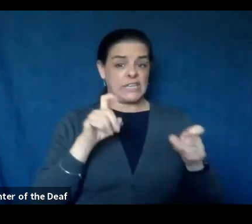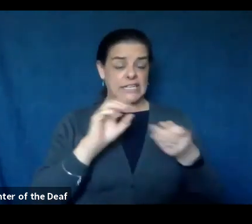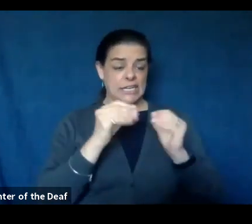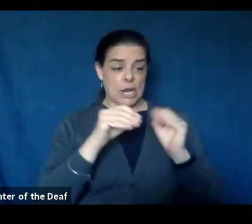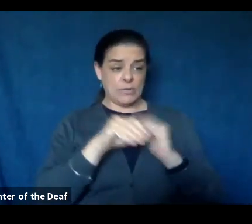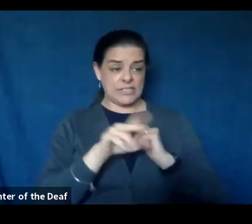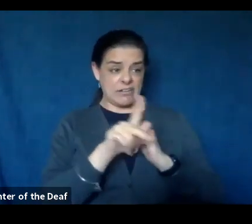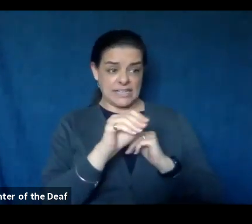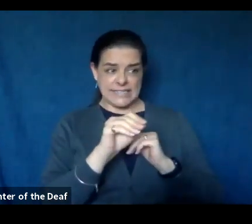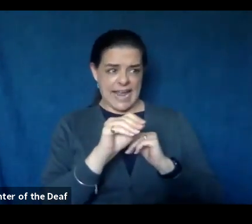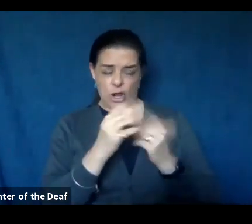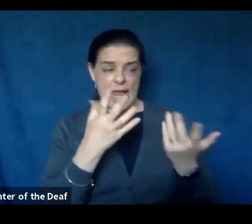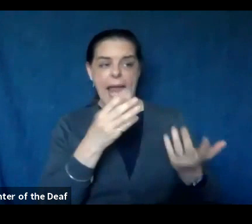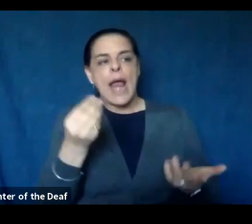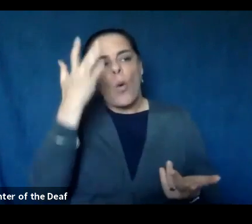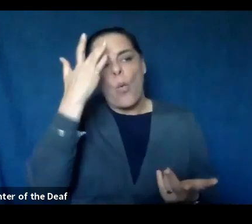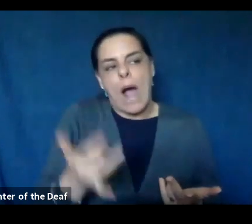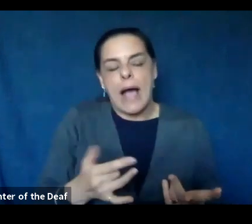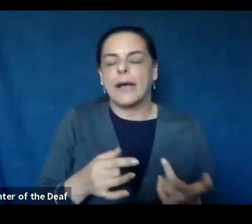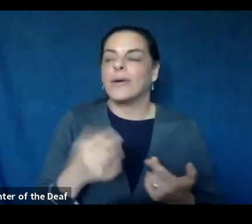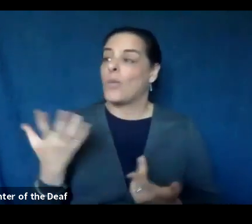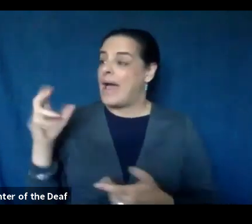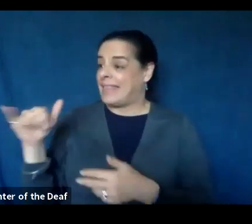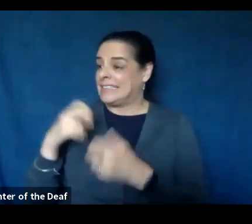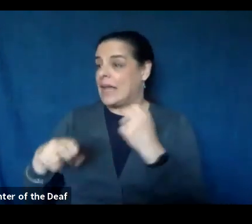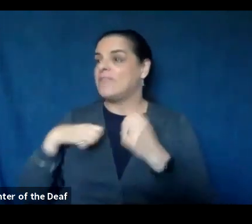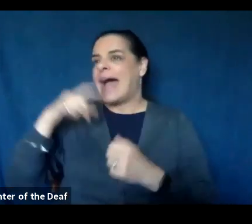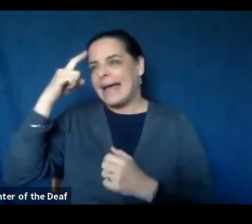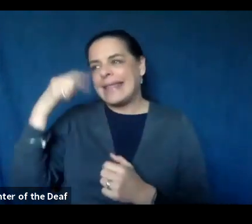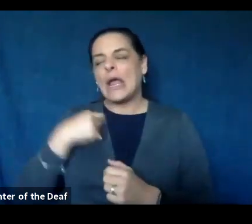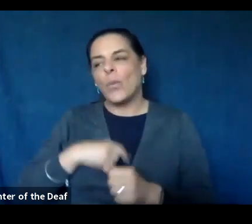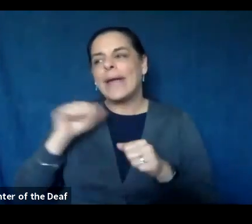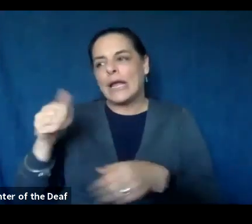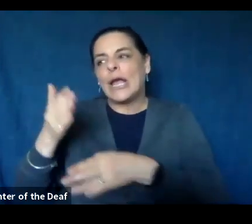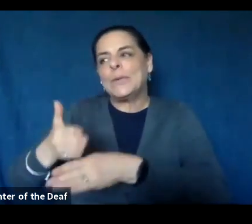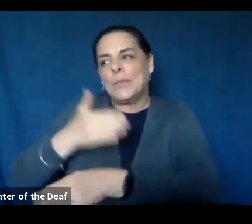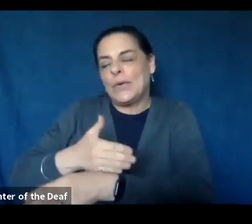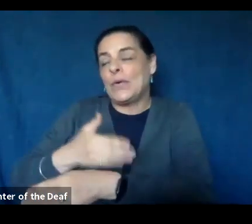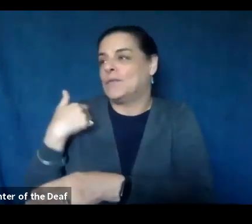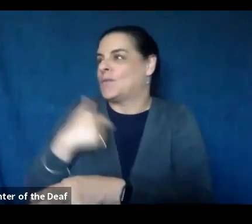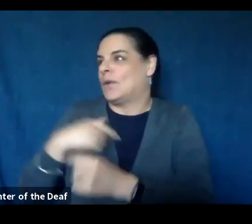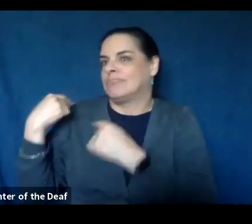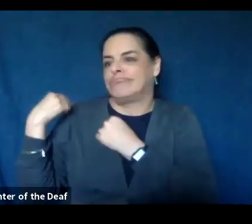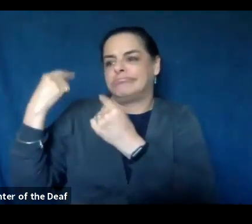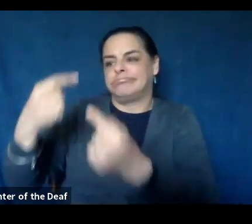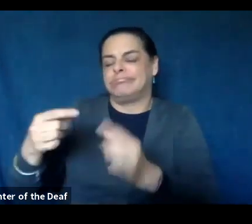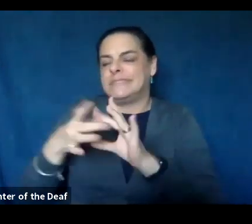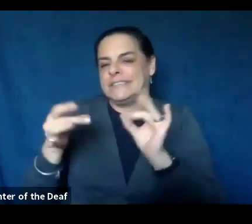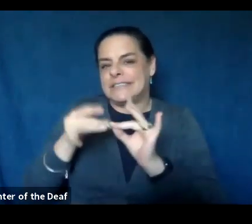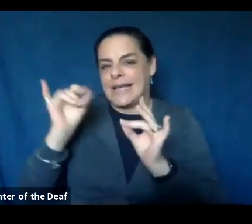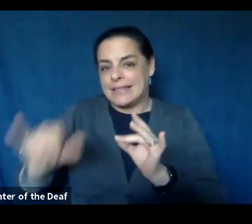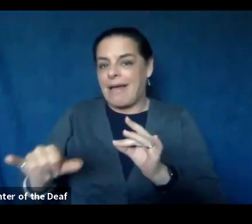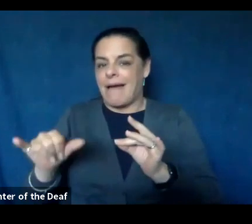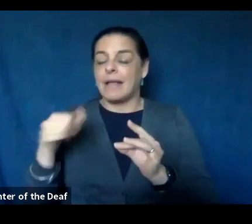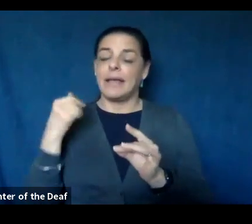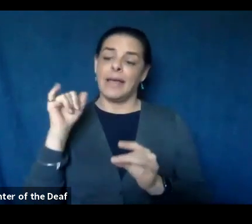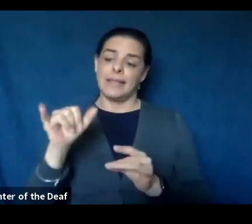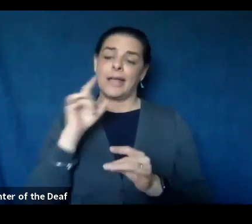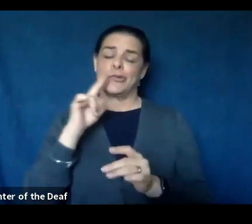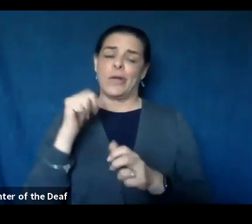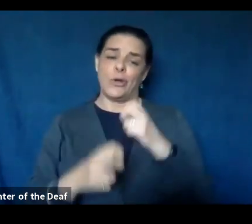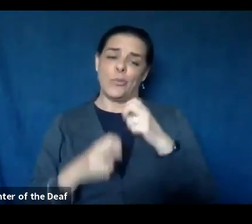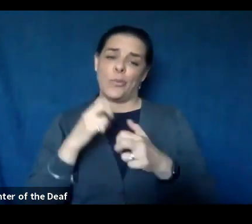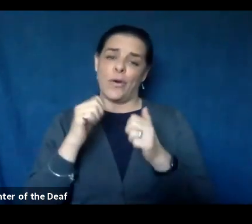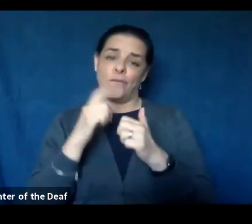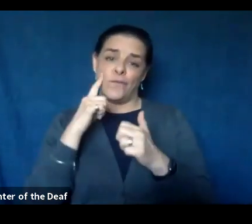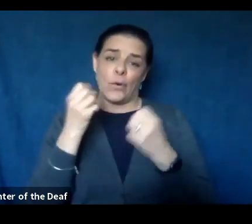Oh, that's a tough one. I think we can definitely be doing better. We've been saying that from the beginning, and that's really been an issue with for a